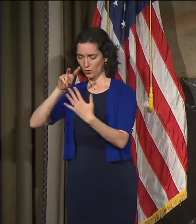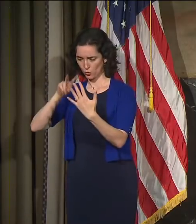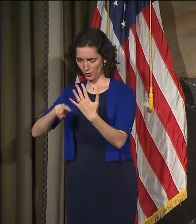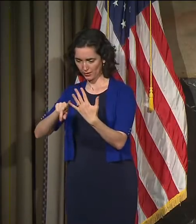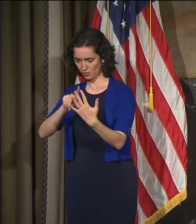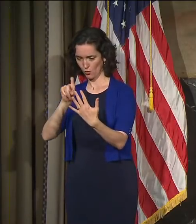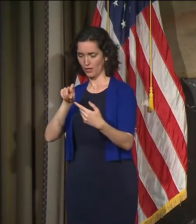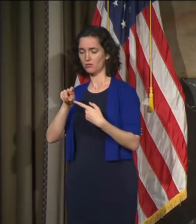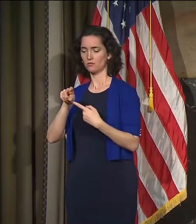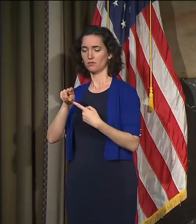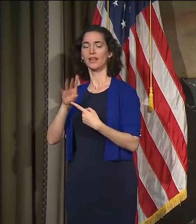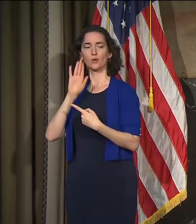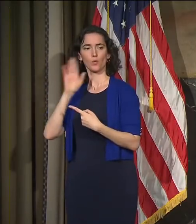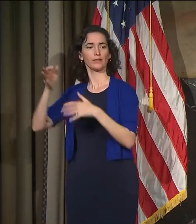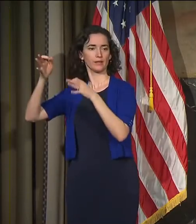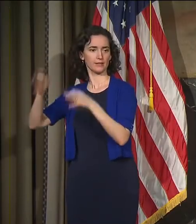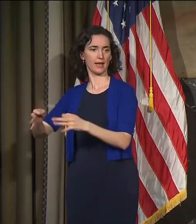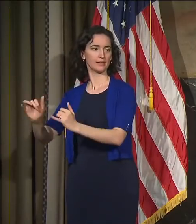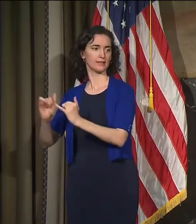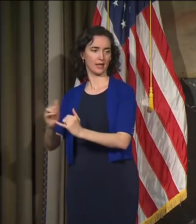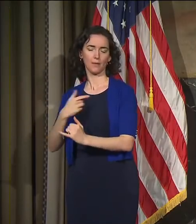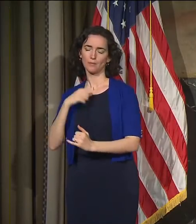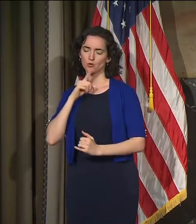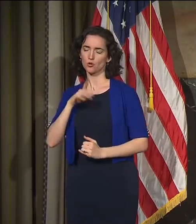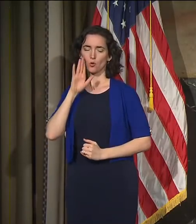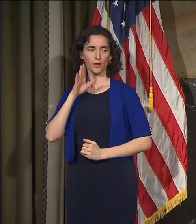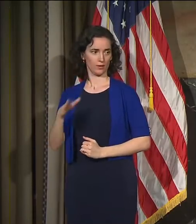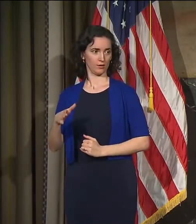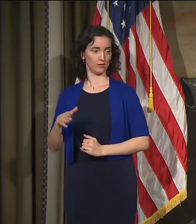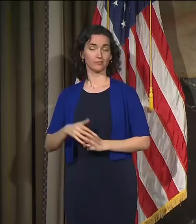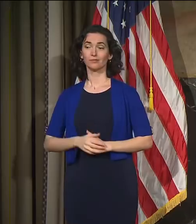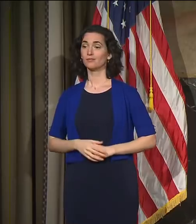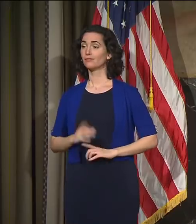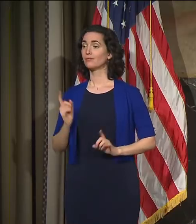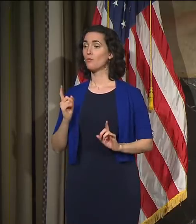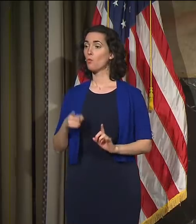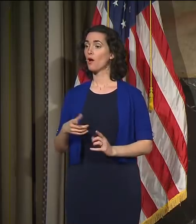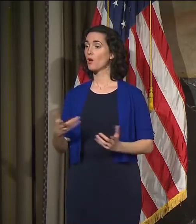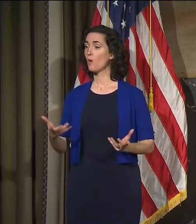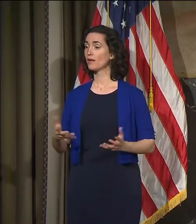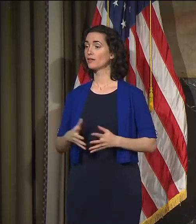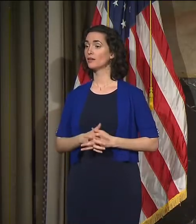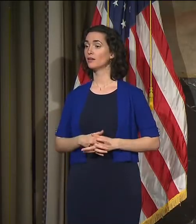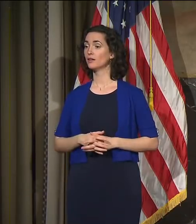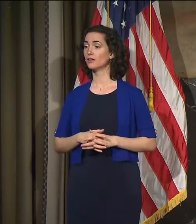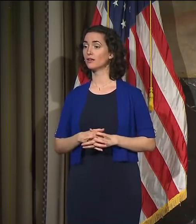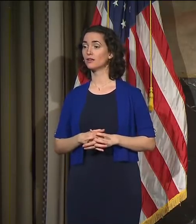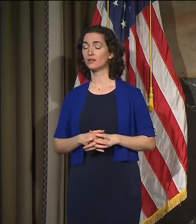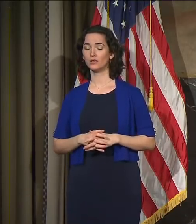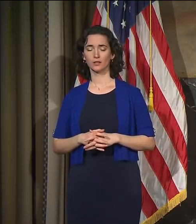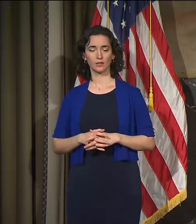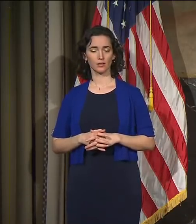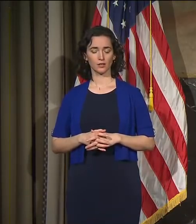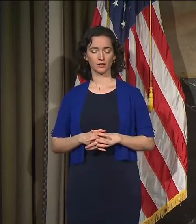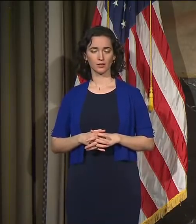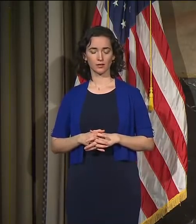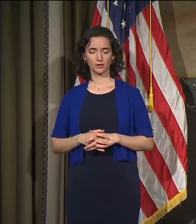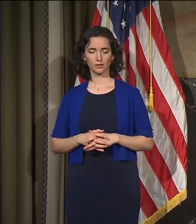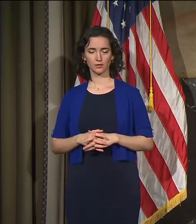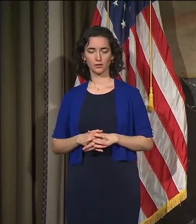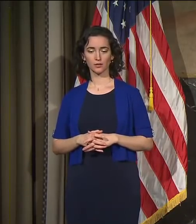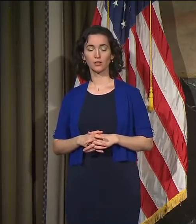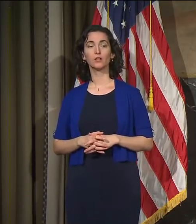decide it as such. Quite simply, we cannot have a system of checks and balances where a